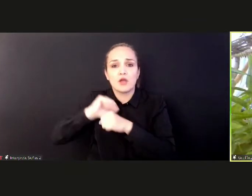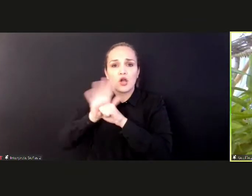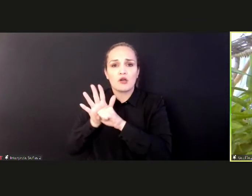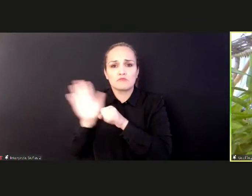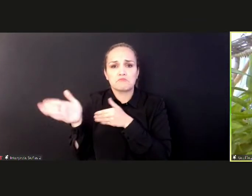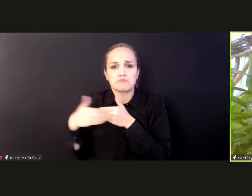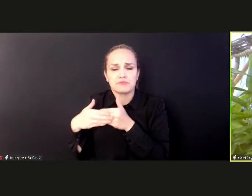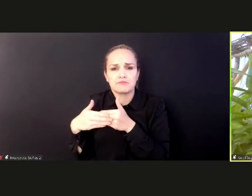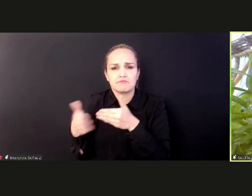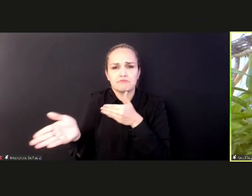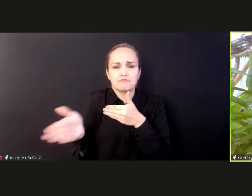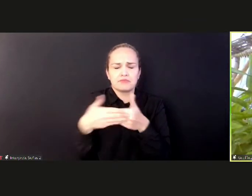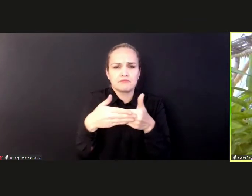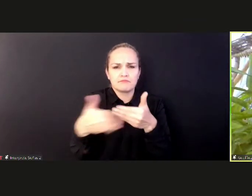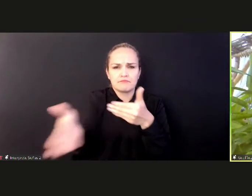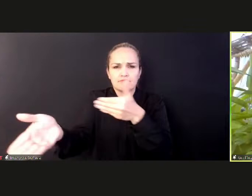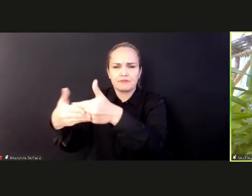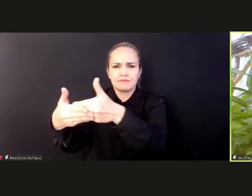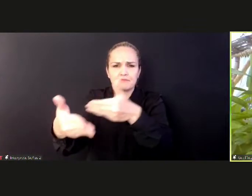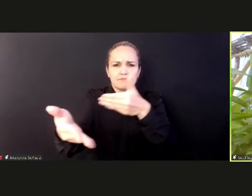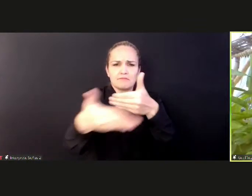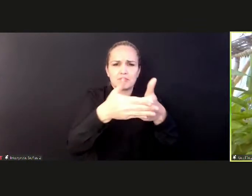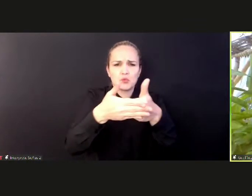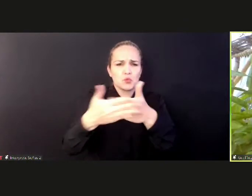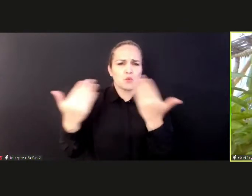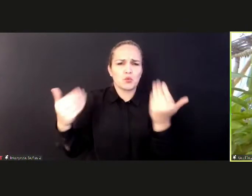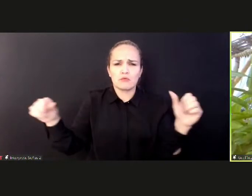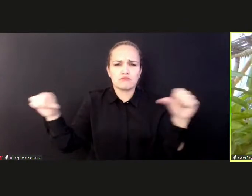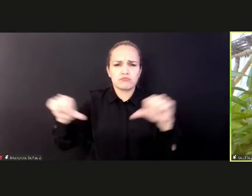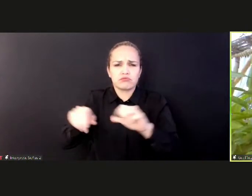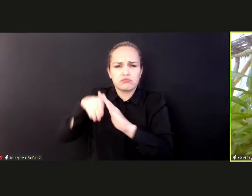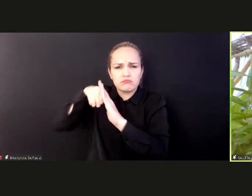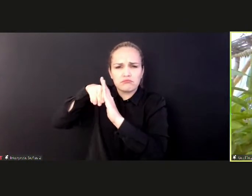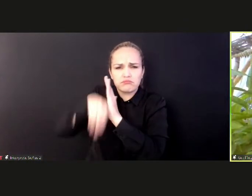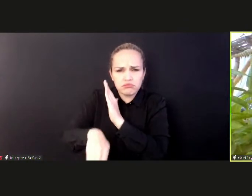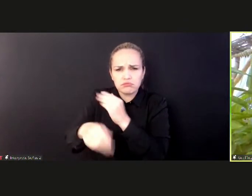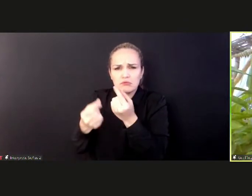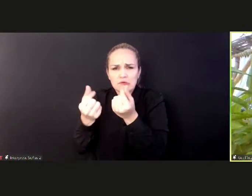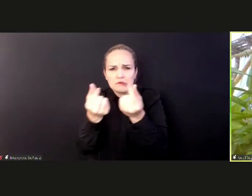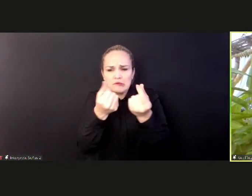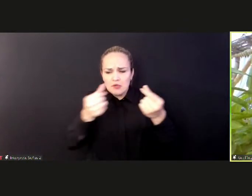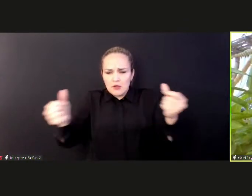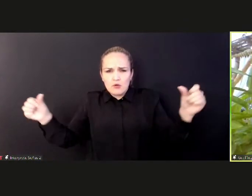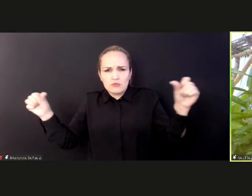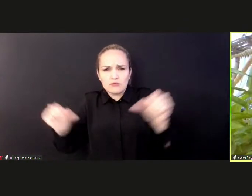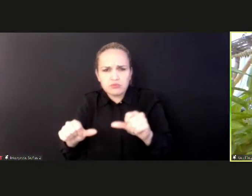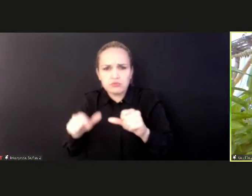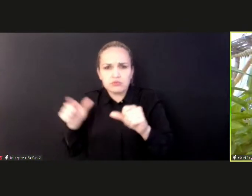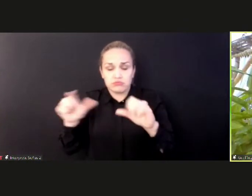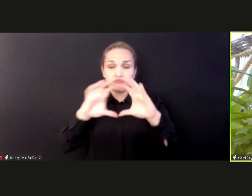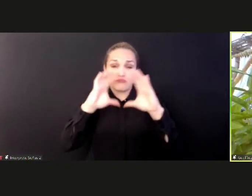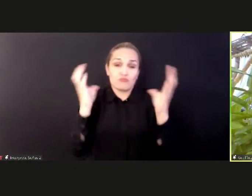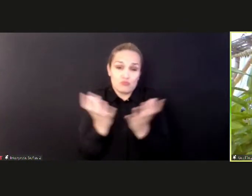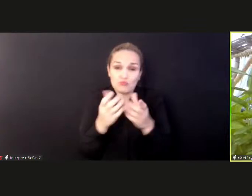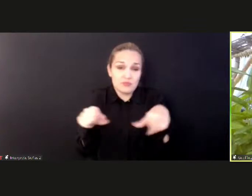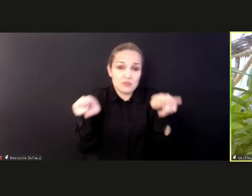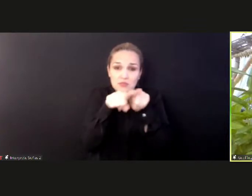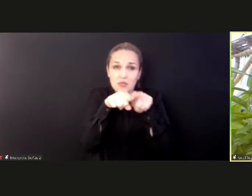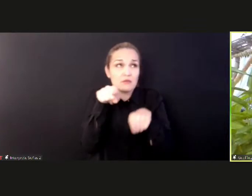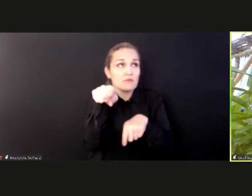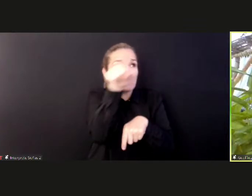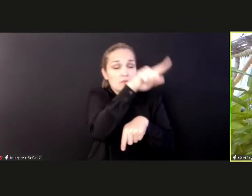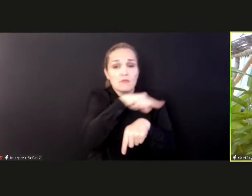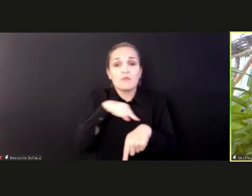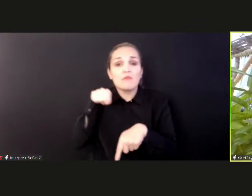arguably holistic, in the sense that there was a lot of emphasis on the conservation agenda, because, as I said, that was the original